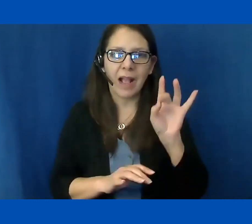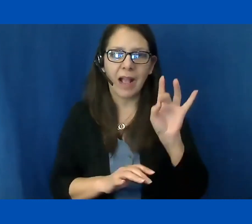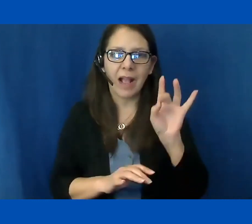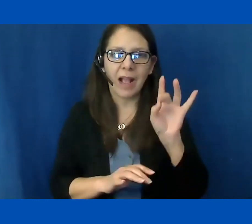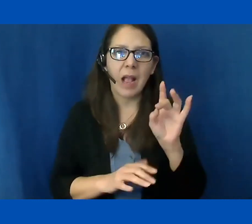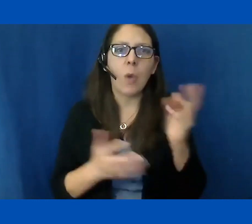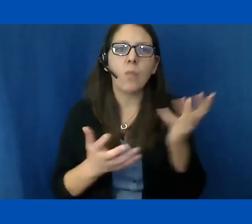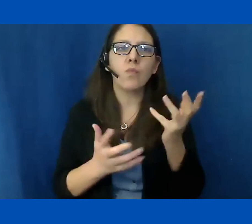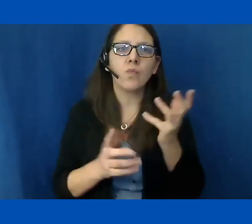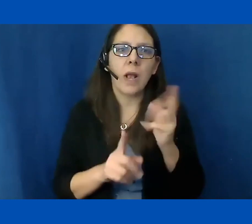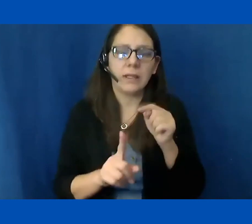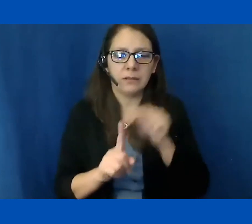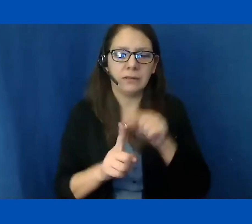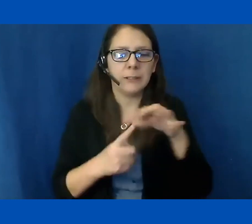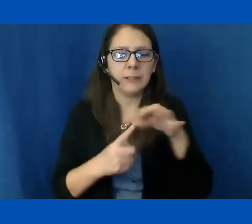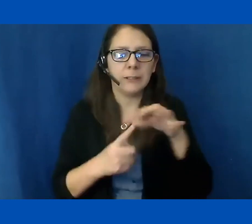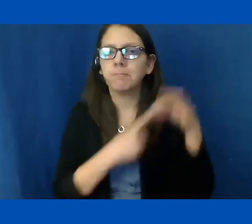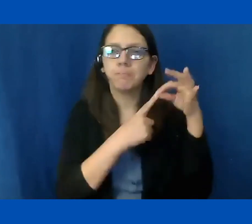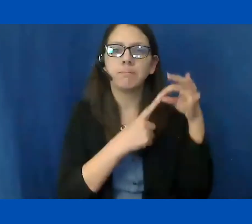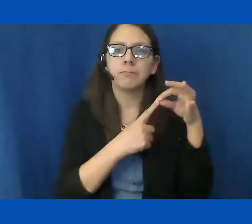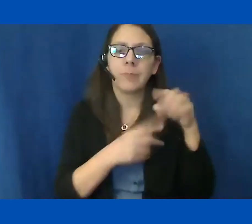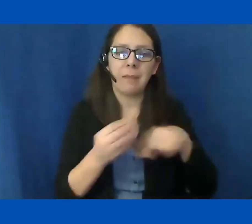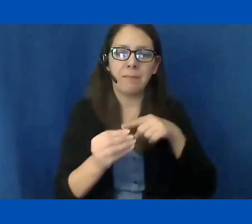you, and that thing that makes you